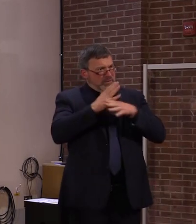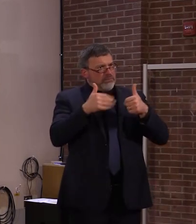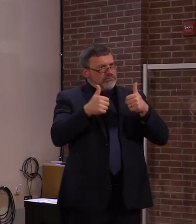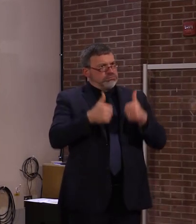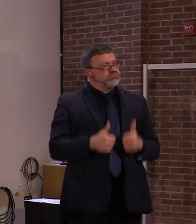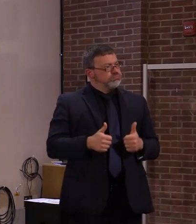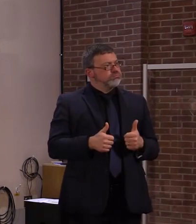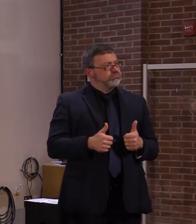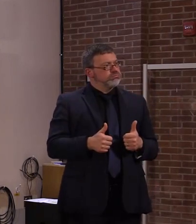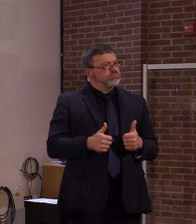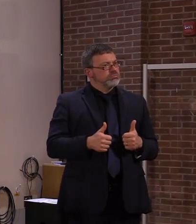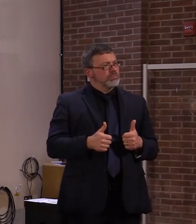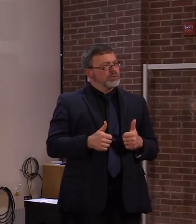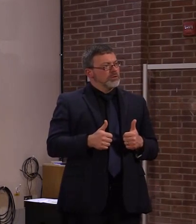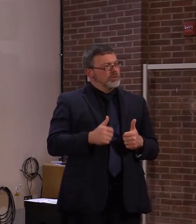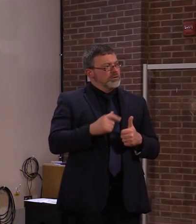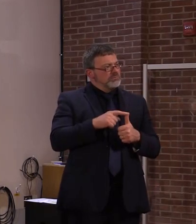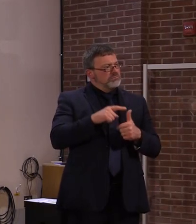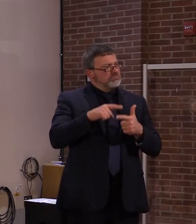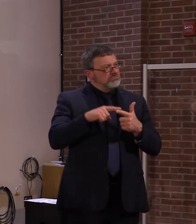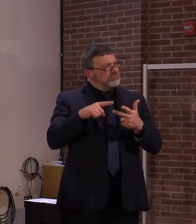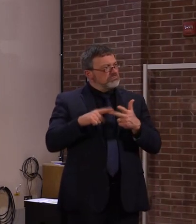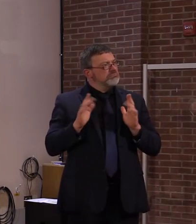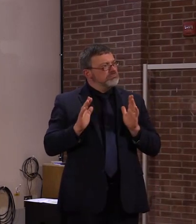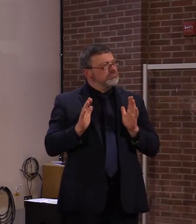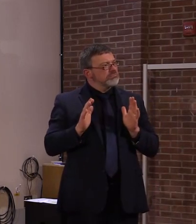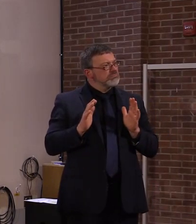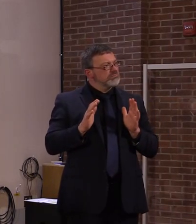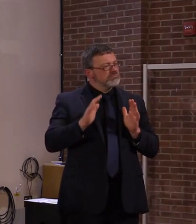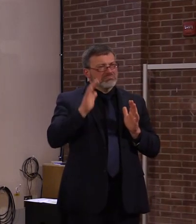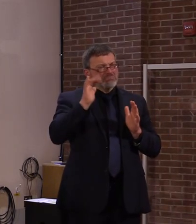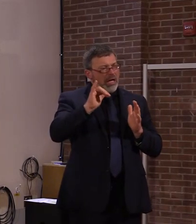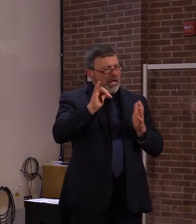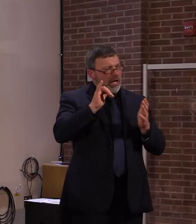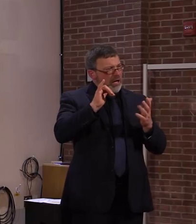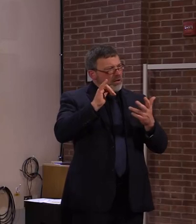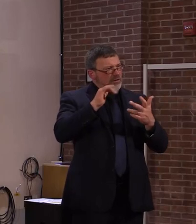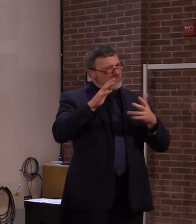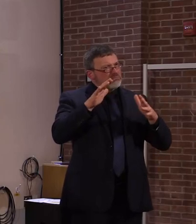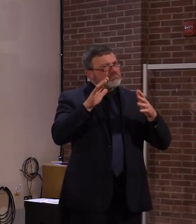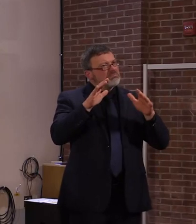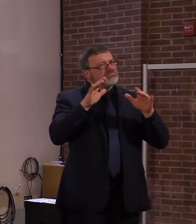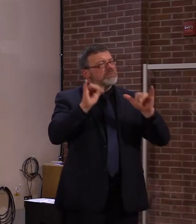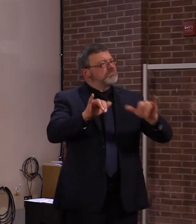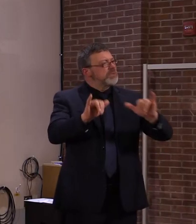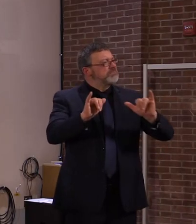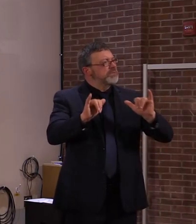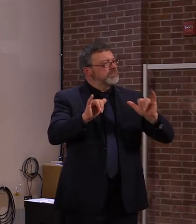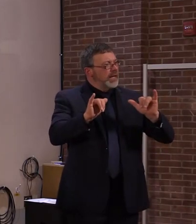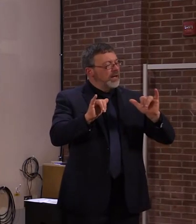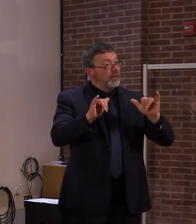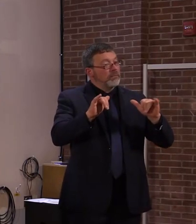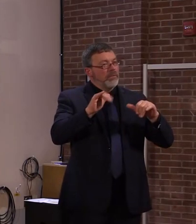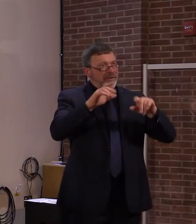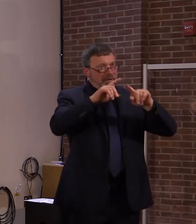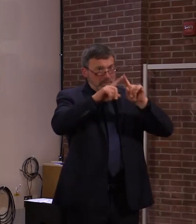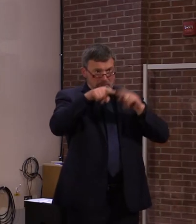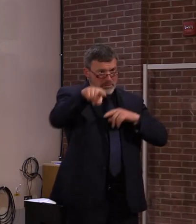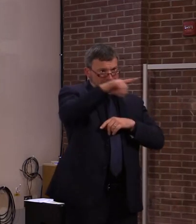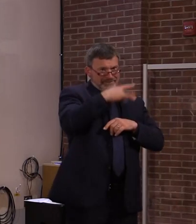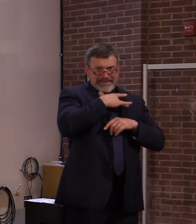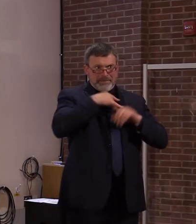you know, but we've been really, you know, if you feel that you're exposed to COVID-19 through